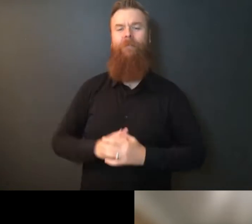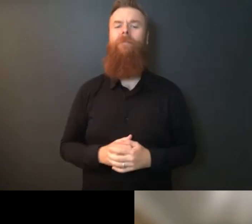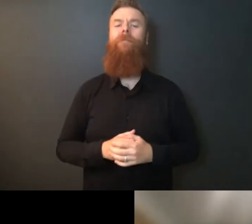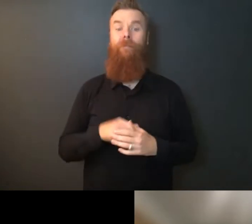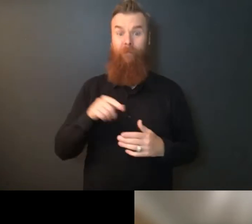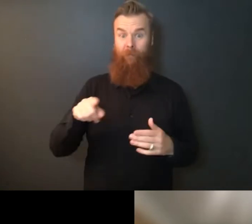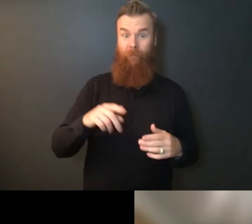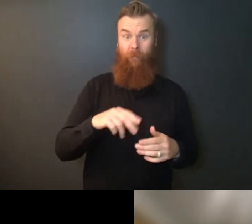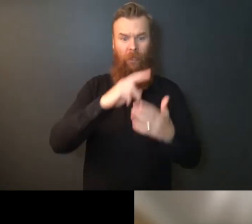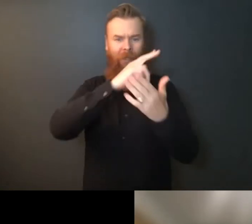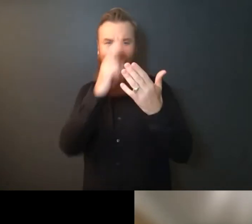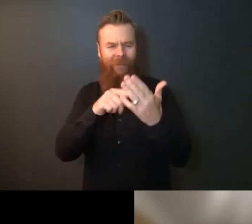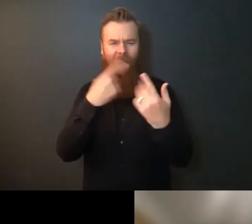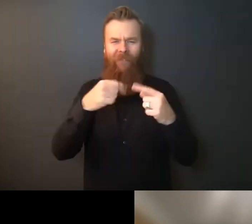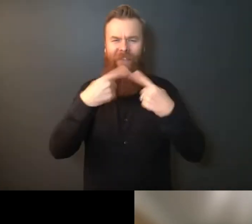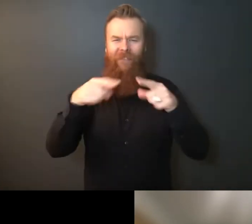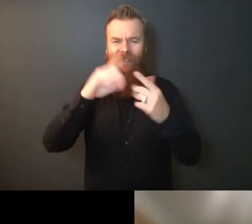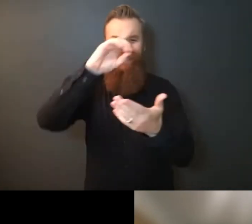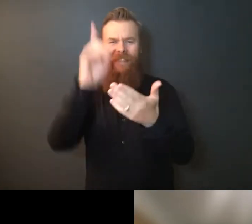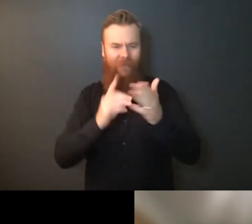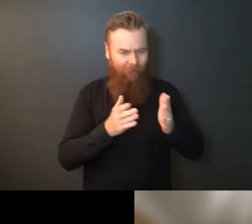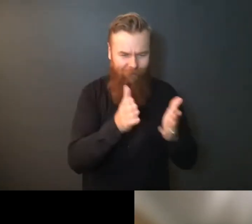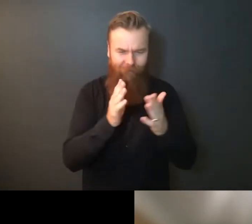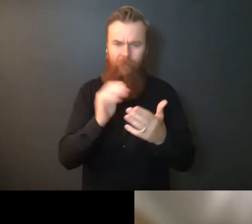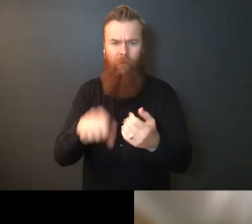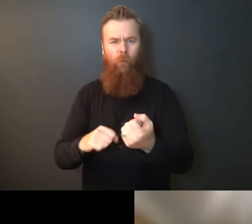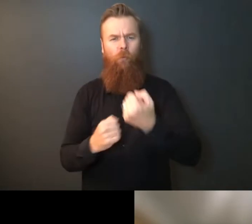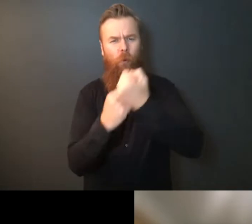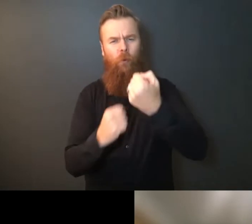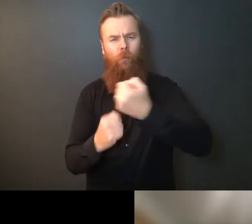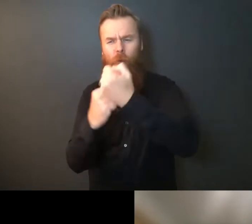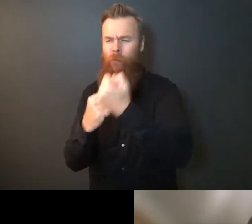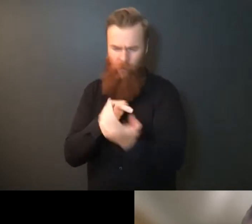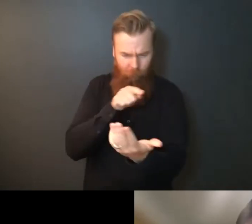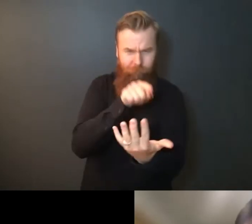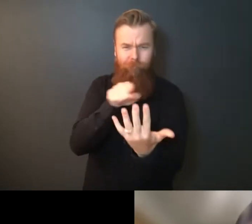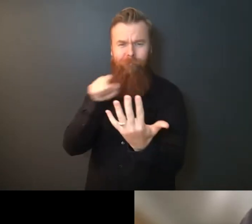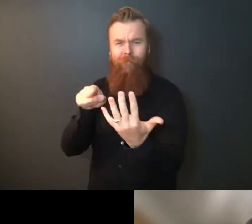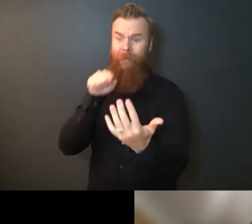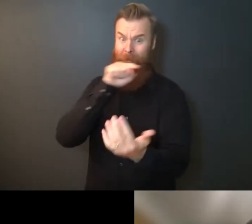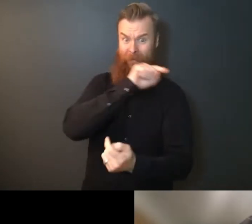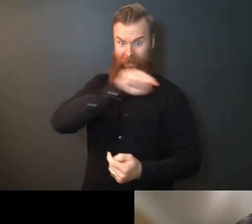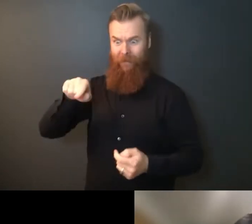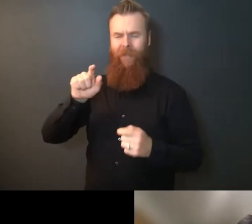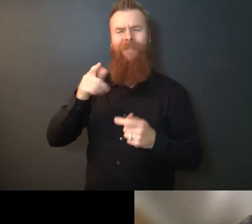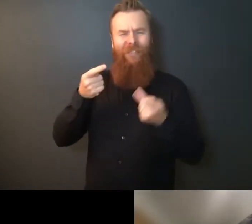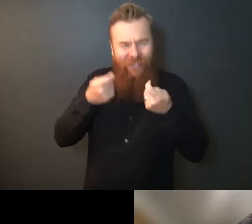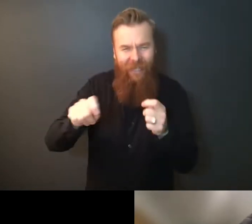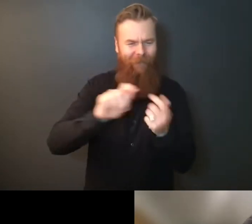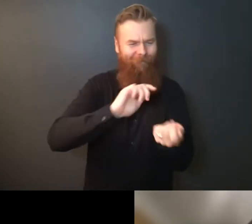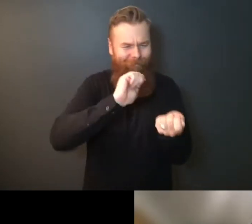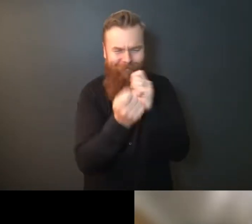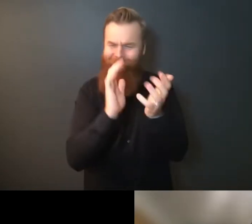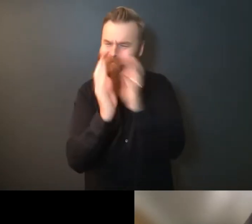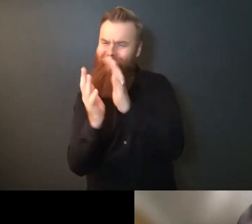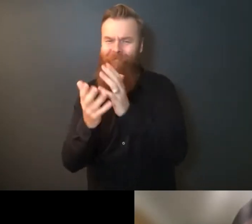that really targeted the various motivators of service provider behavior and tried to flip kind of their attitudes